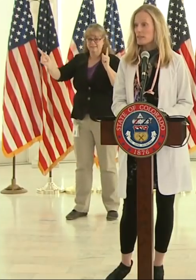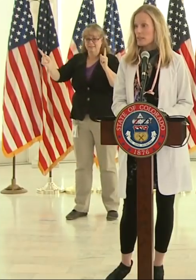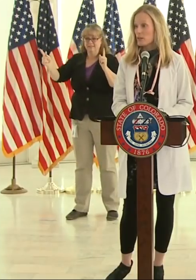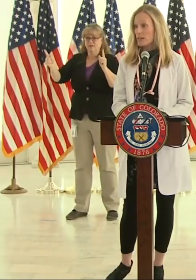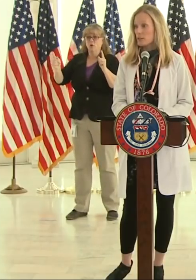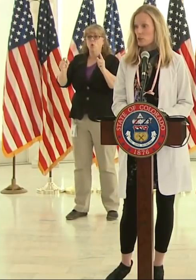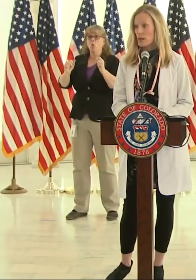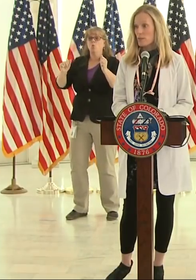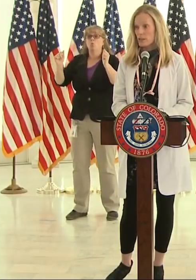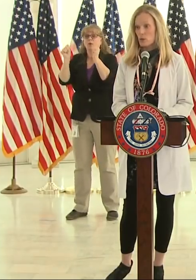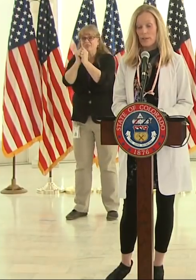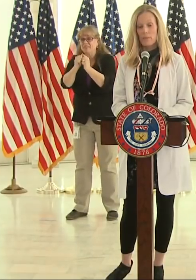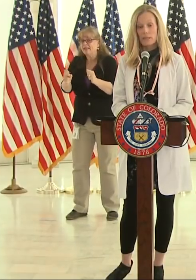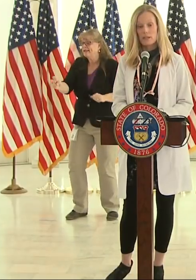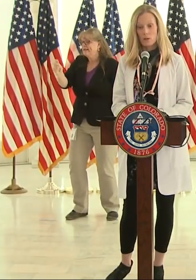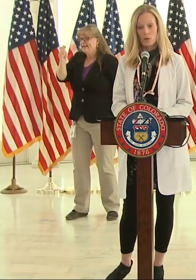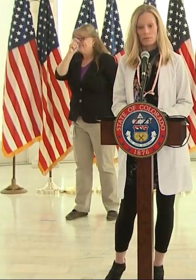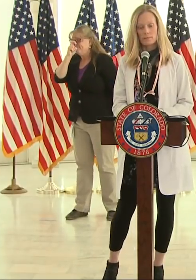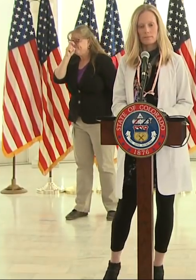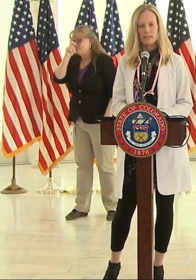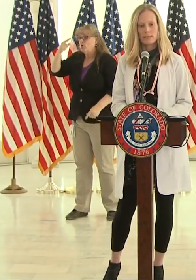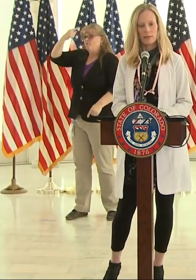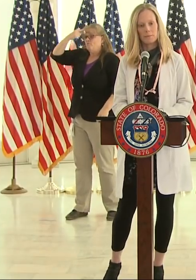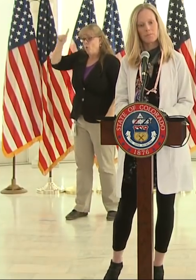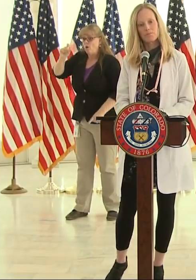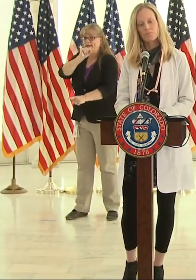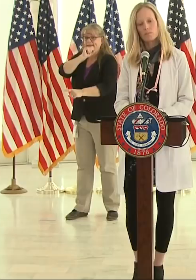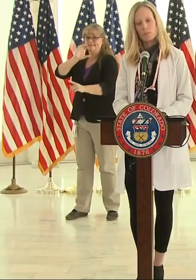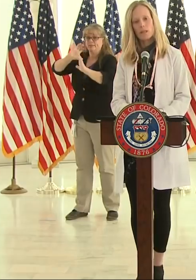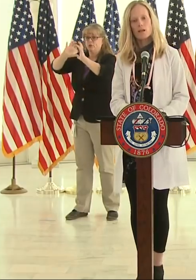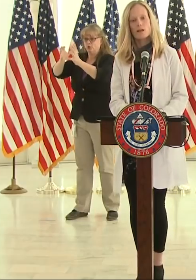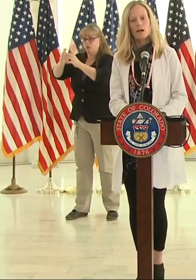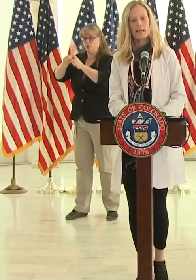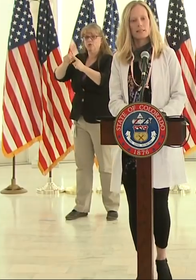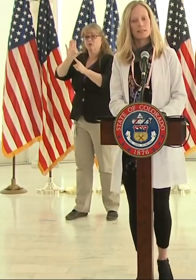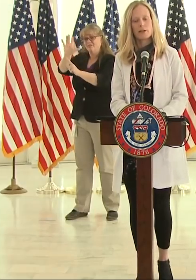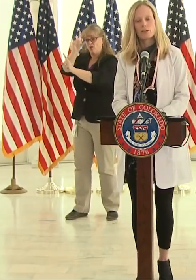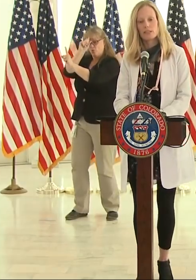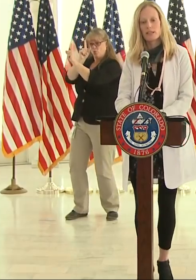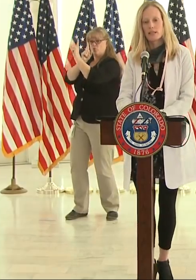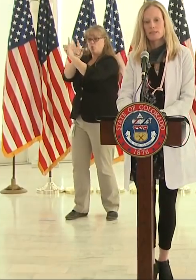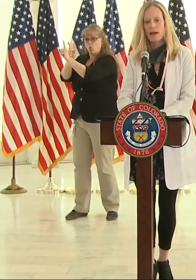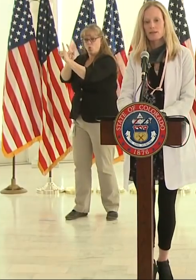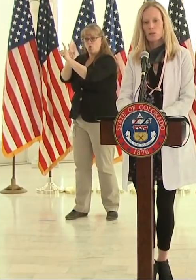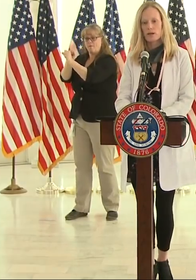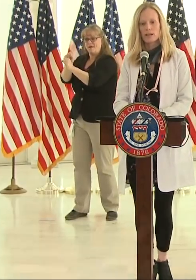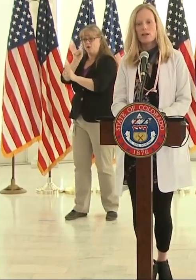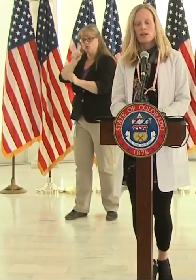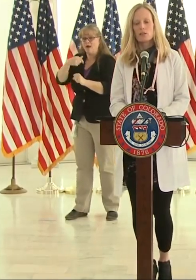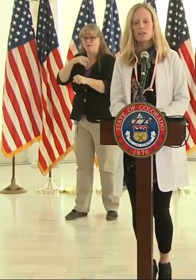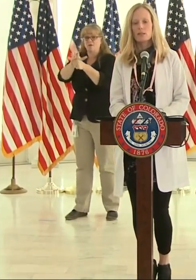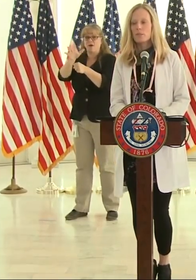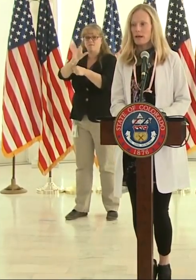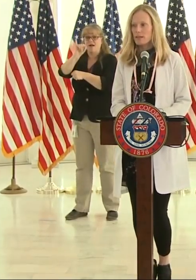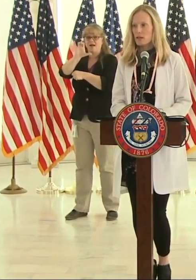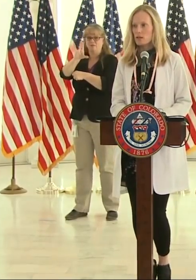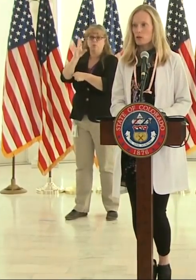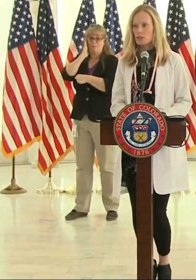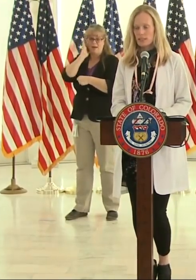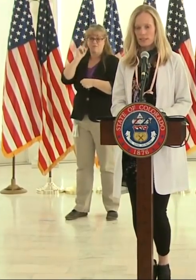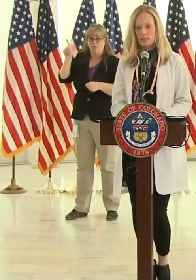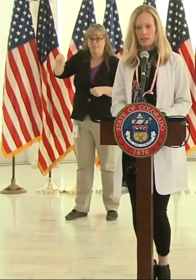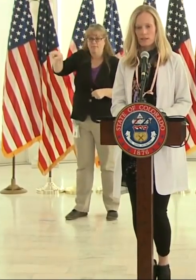in us not exceeding our ICU bed threshold. That meets our goal. Next slide. Again, scenario C is mask wearing. So this